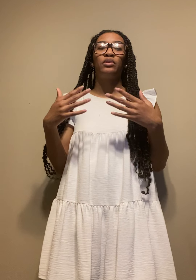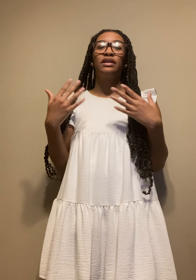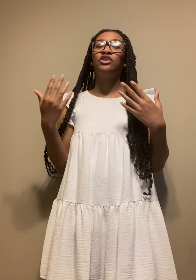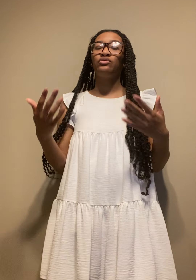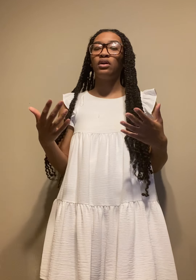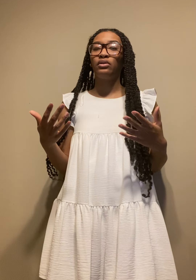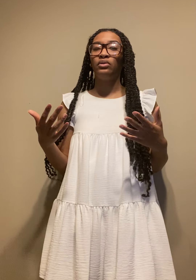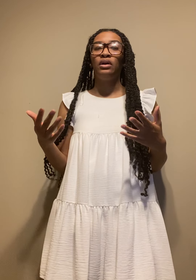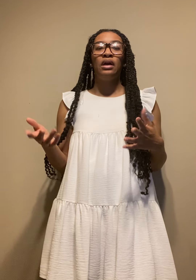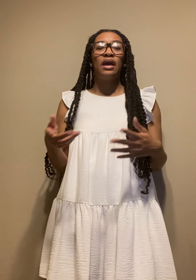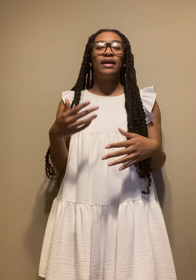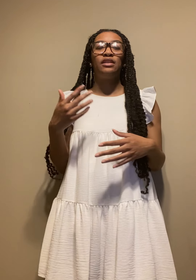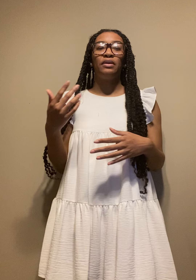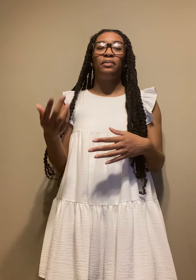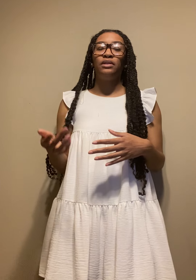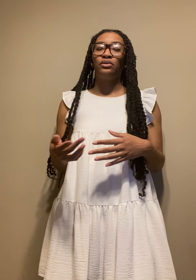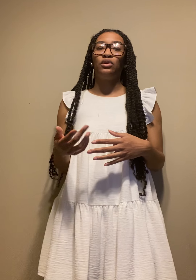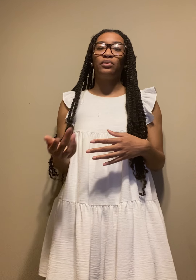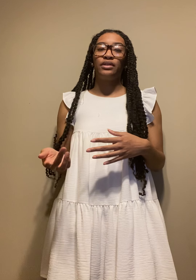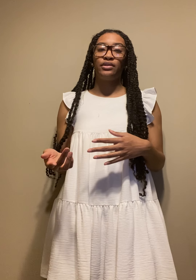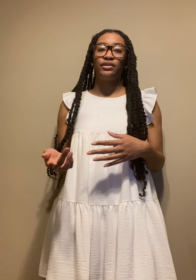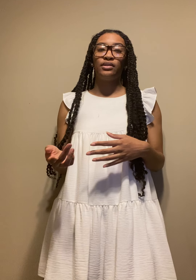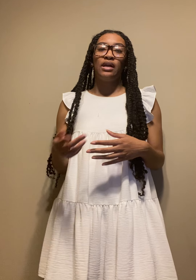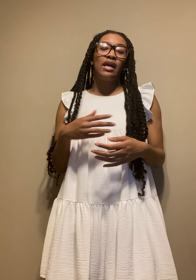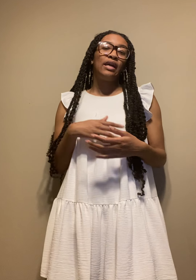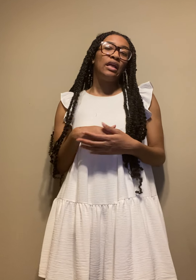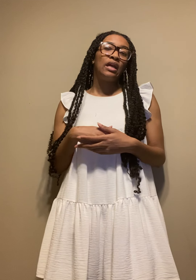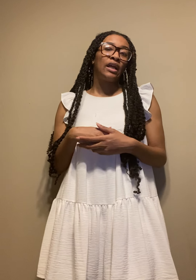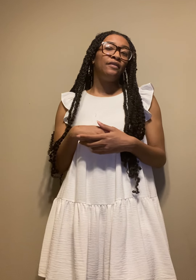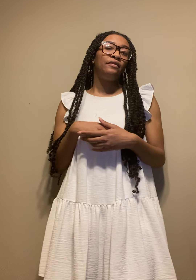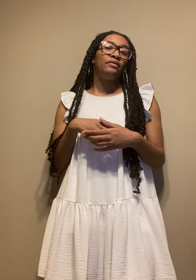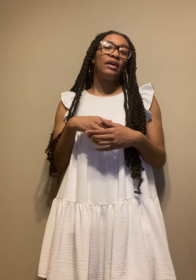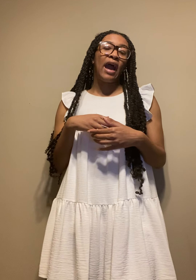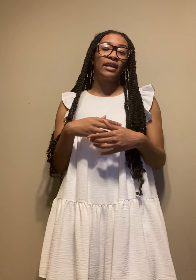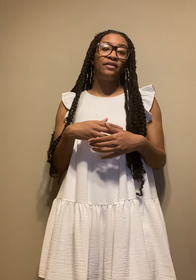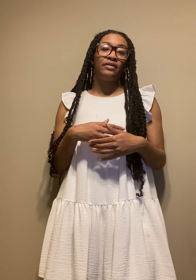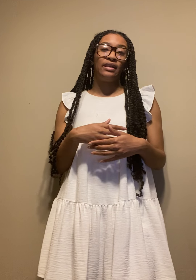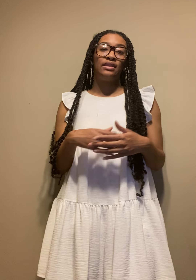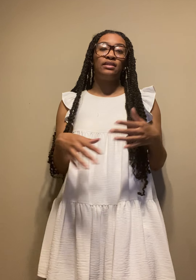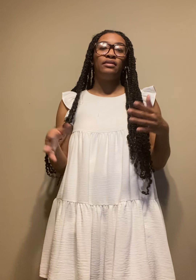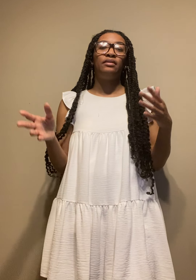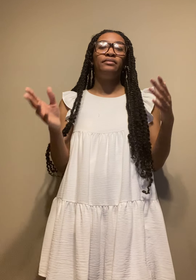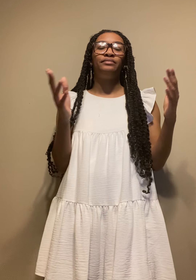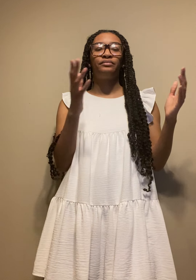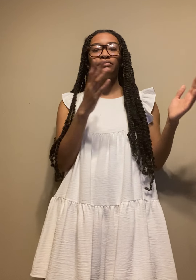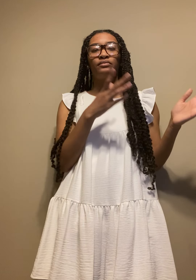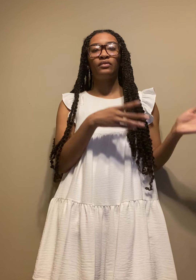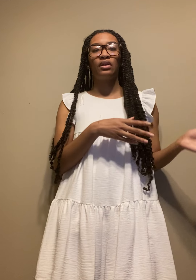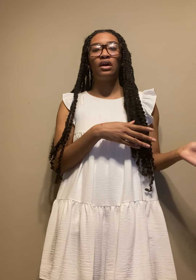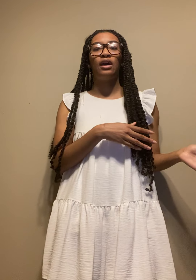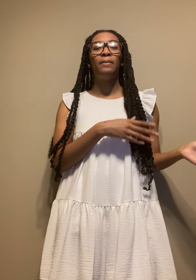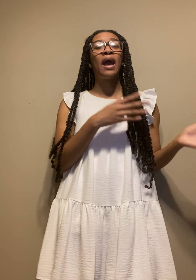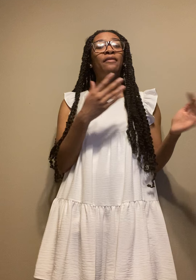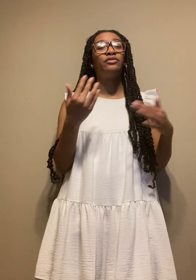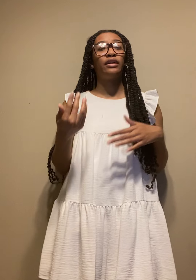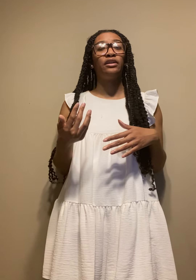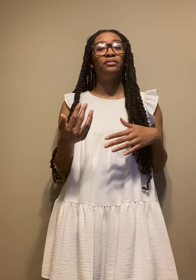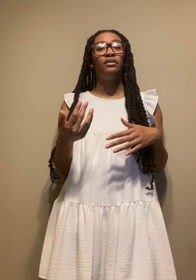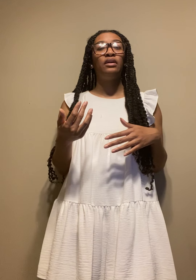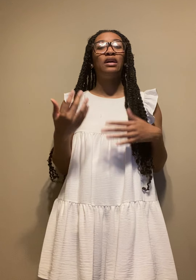this struggle is to be a political prisoner. And a lot of activists after him